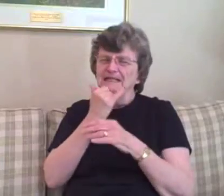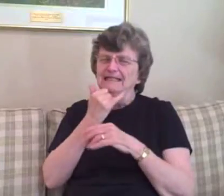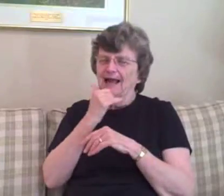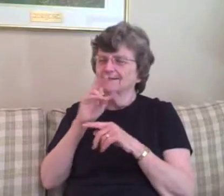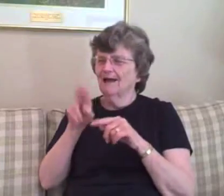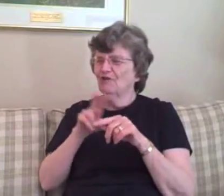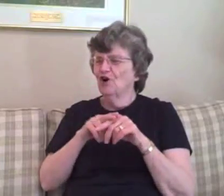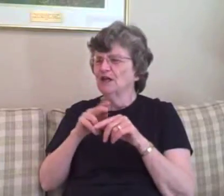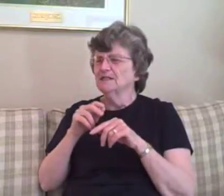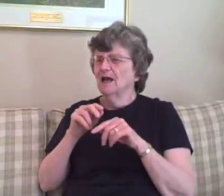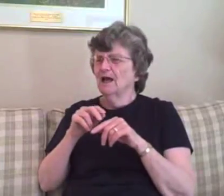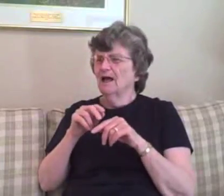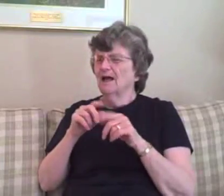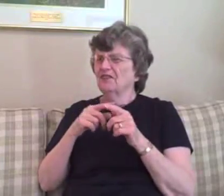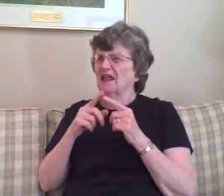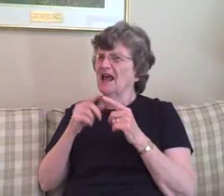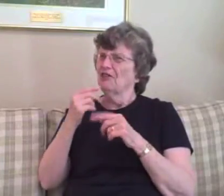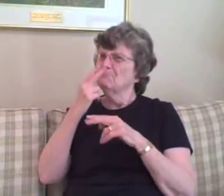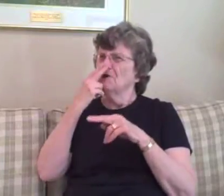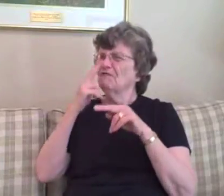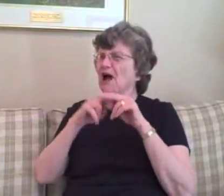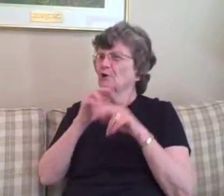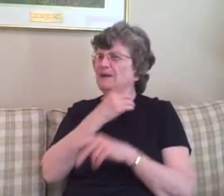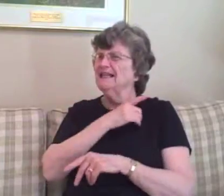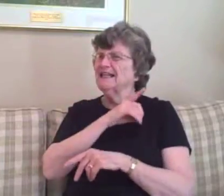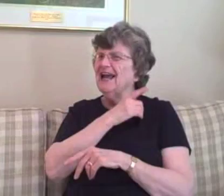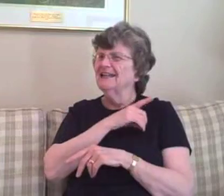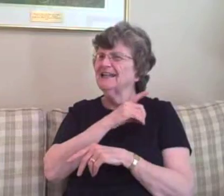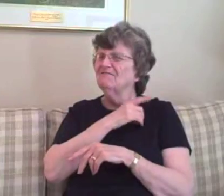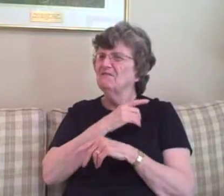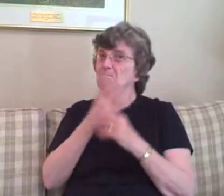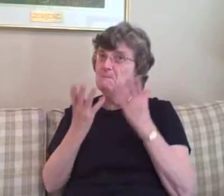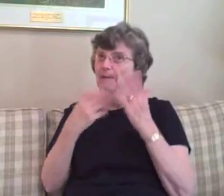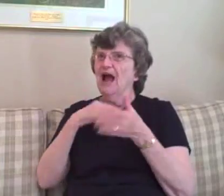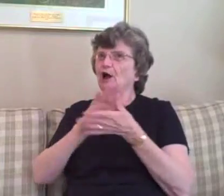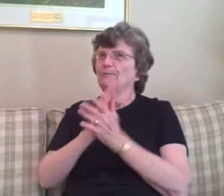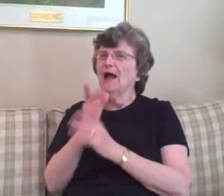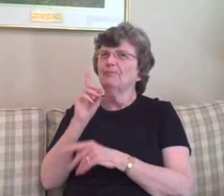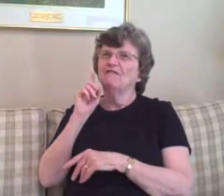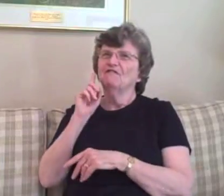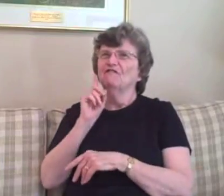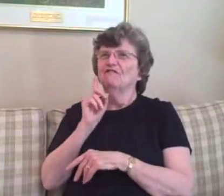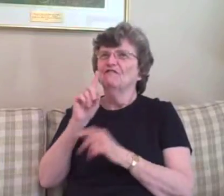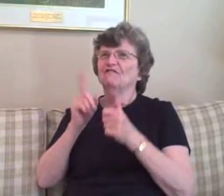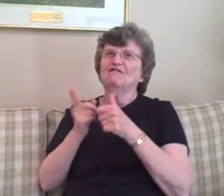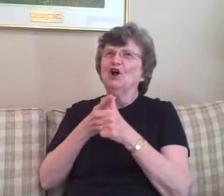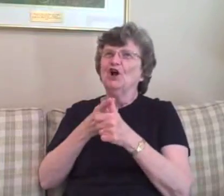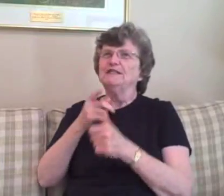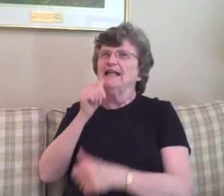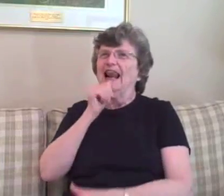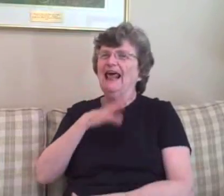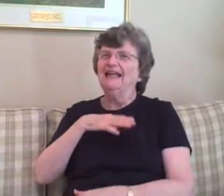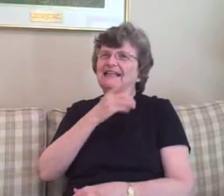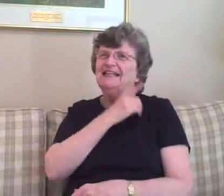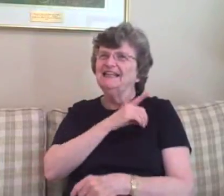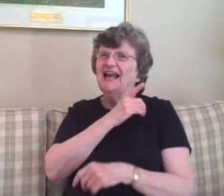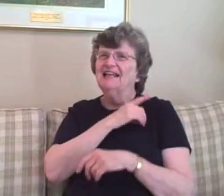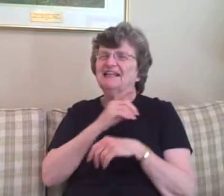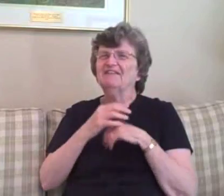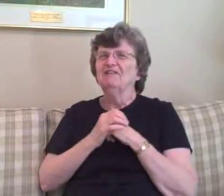And I made some mistakes, of course, but and then I thought it would be kind of fun to be a detective, maybe the first